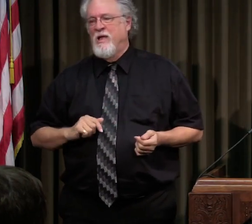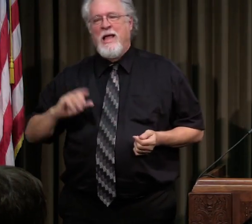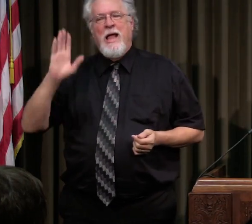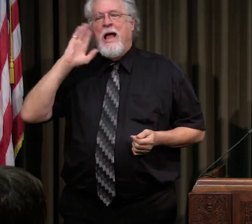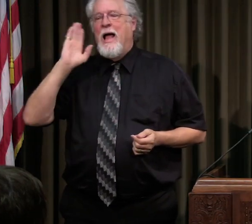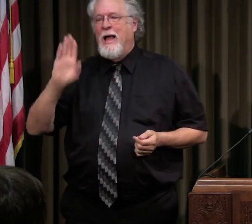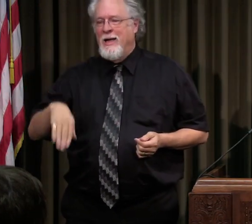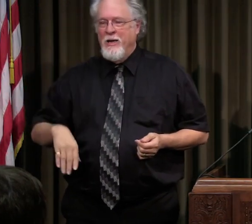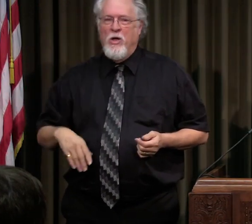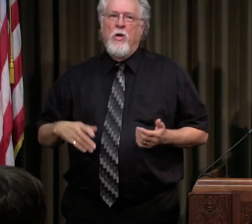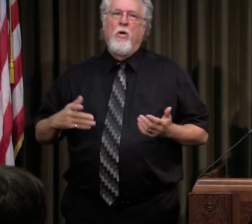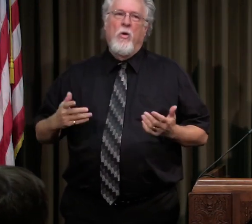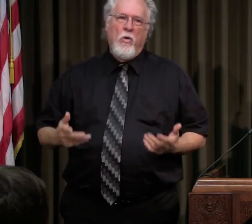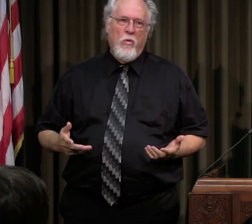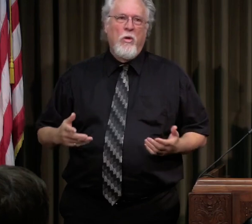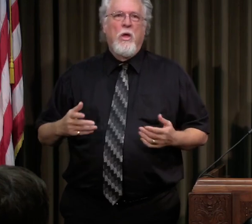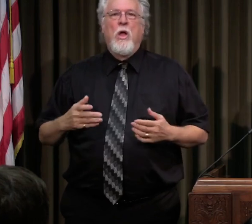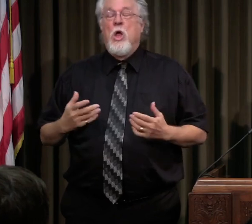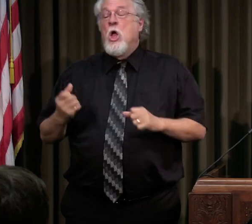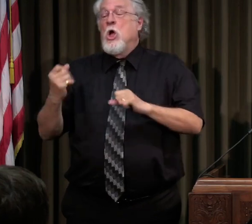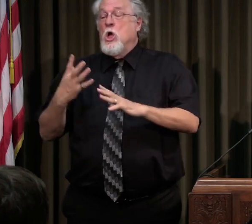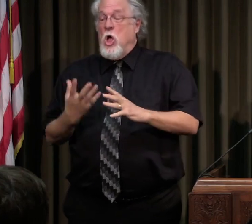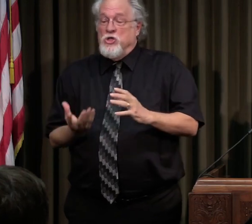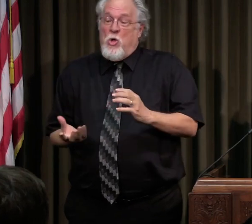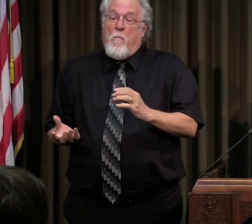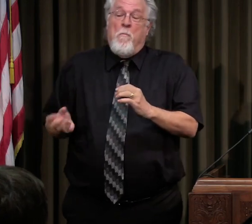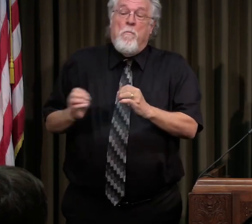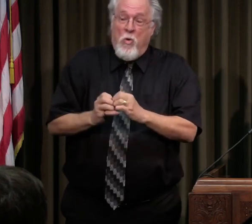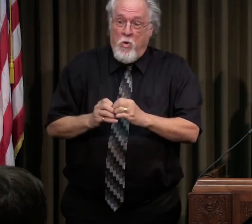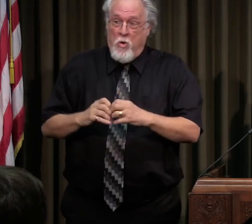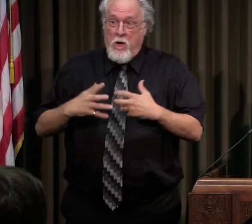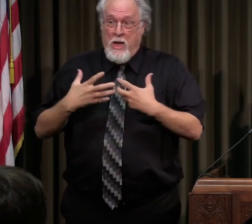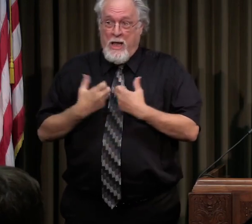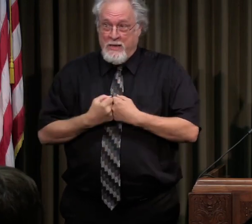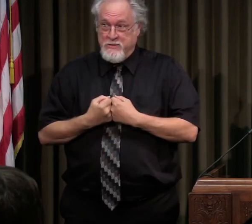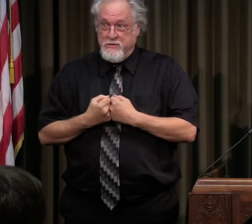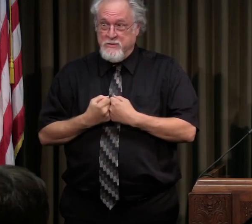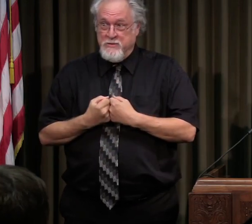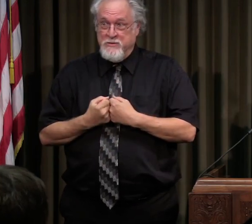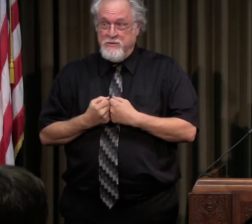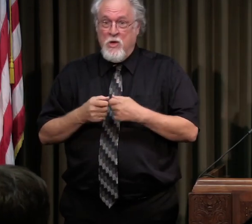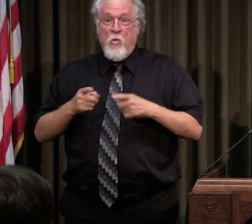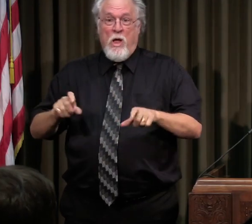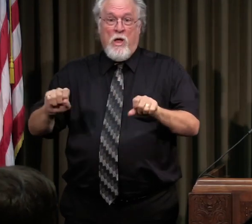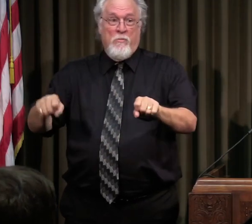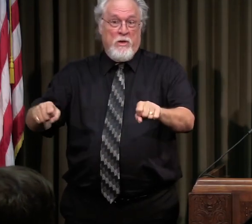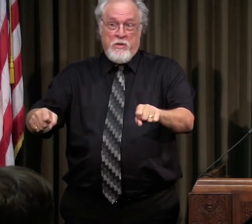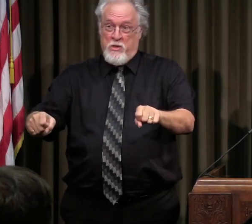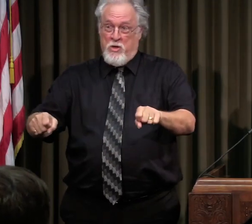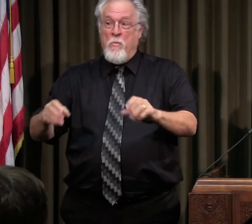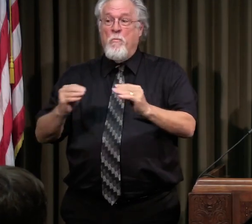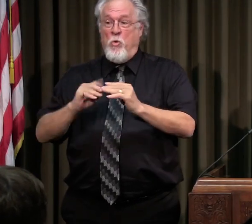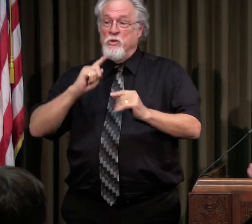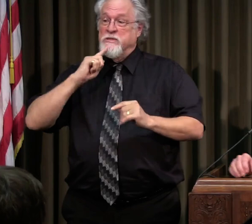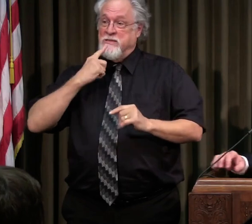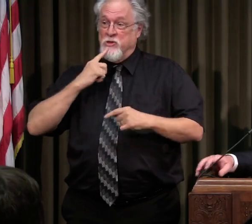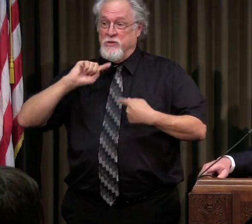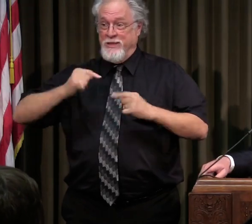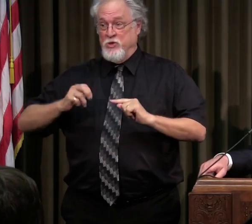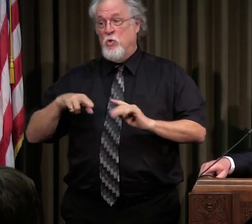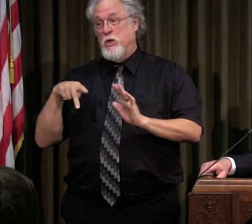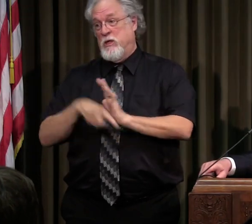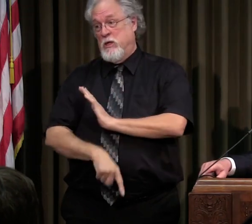that will cause a lot more folks who are involved in accidents while riding motorcycles to be more seriously injured or